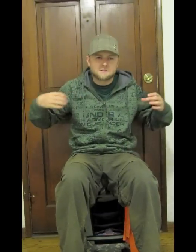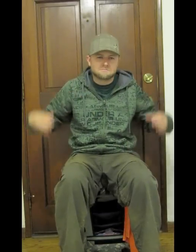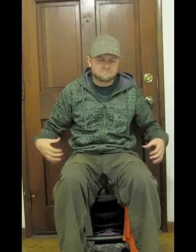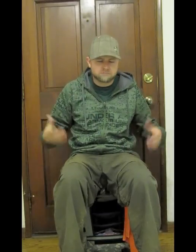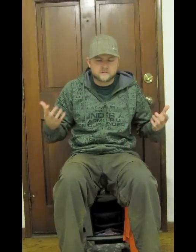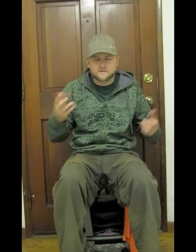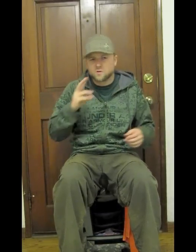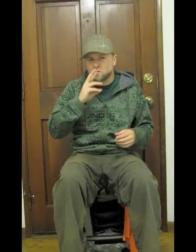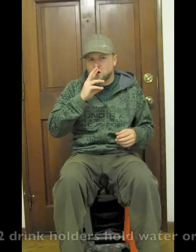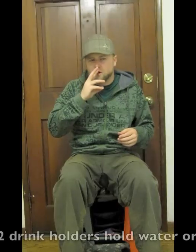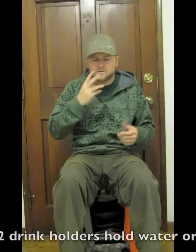that